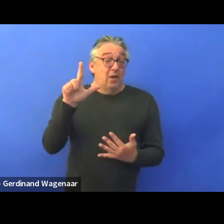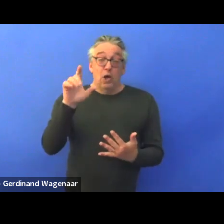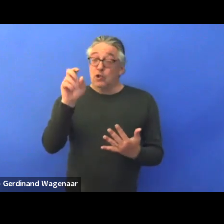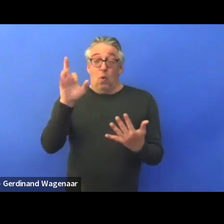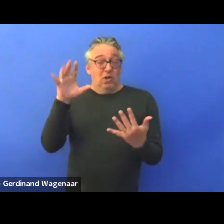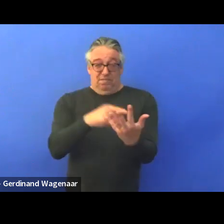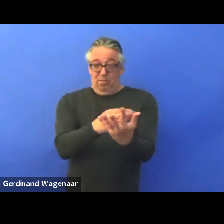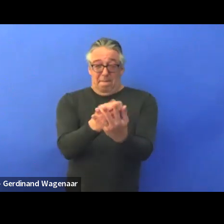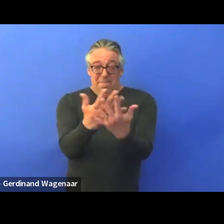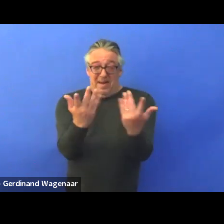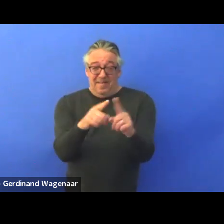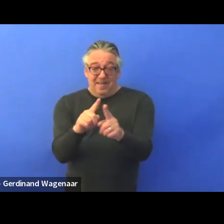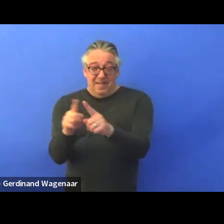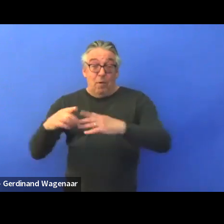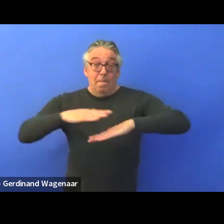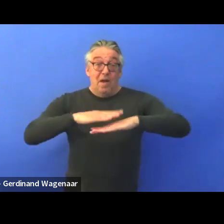many, many more.